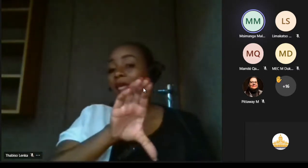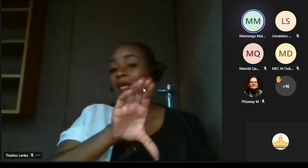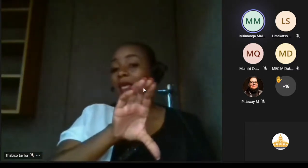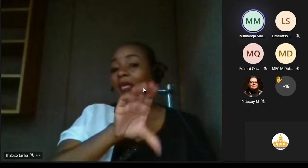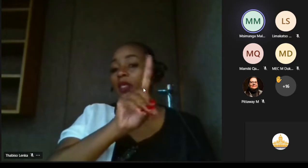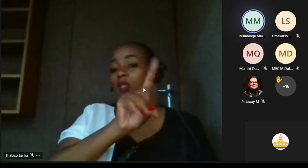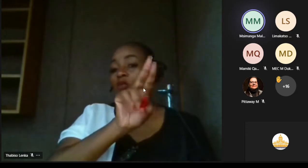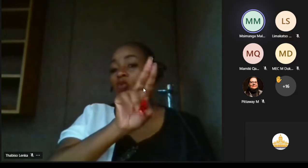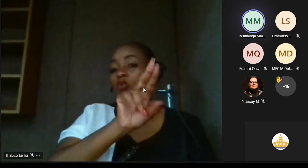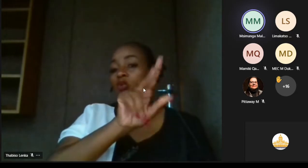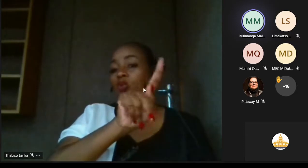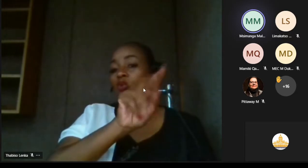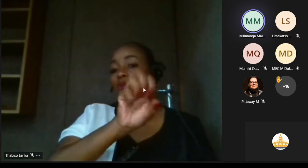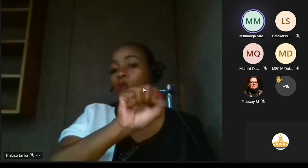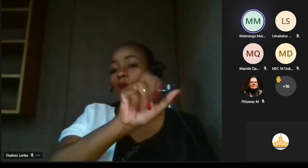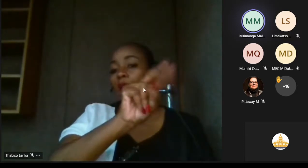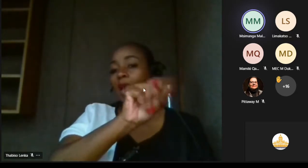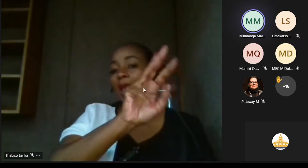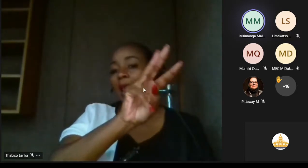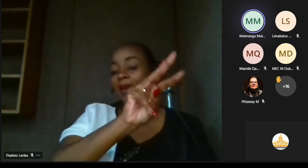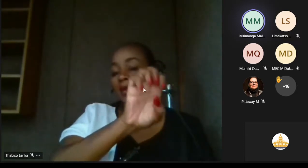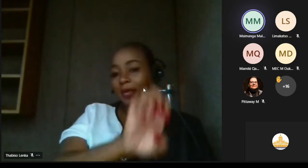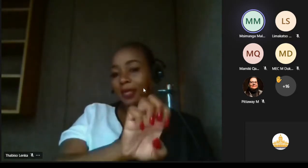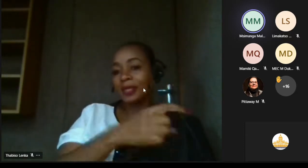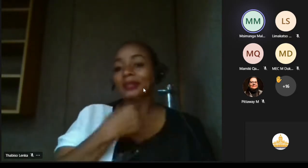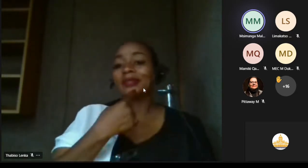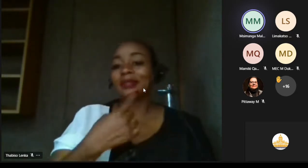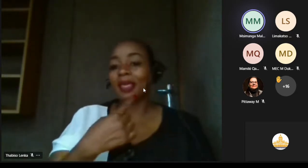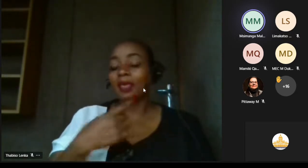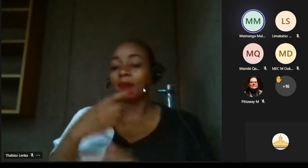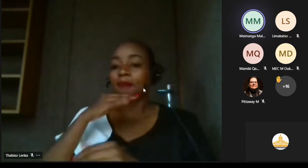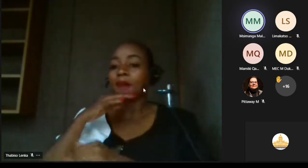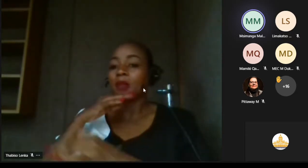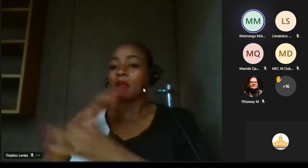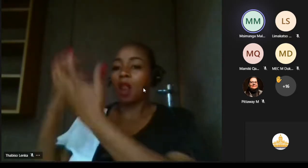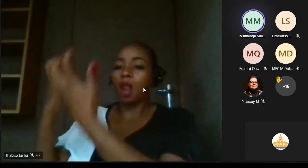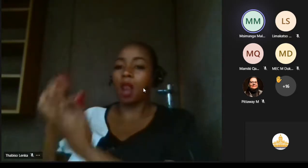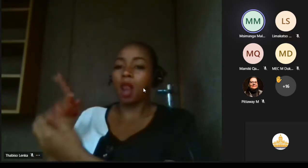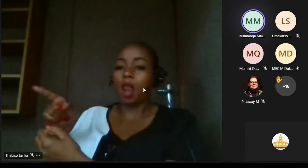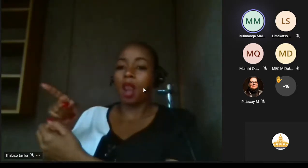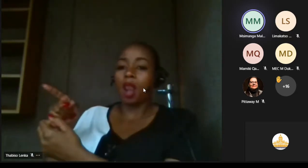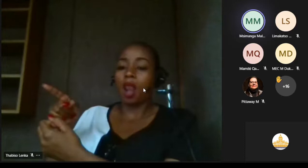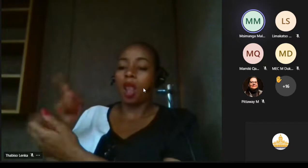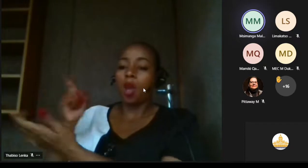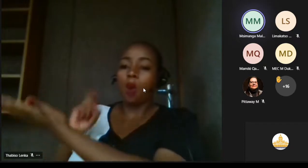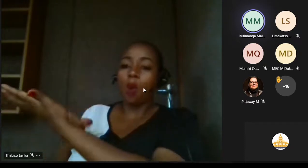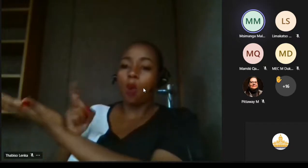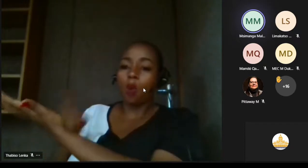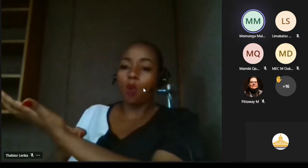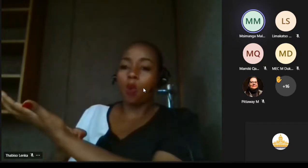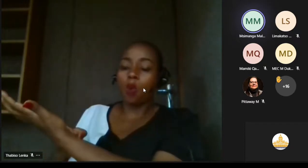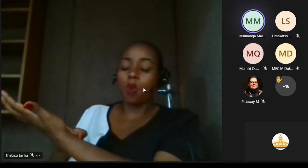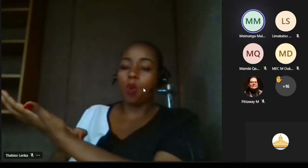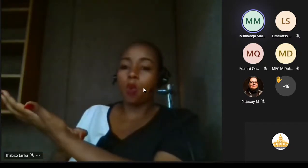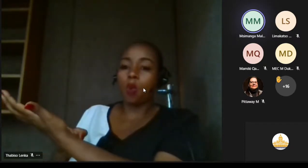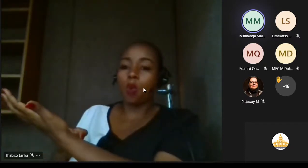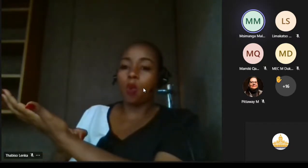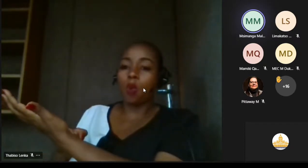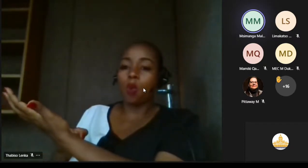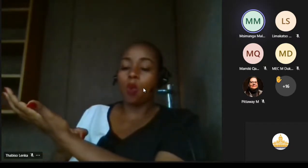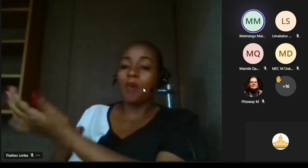mathata, sekoloto se se re se bonang mo. Bothata ba teng ba pele ke hore ba bang ba batho be e le